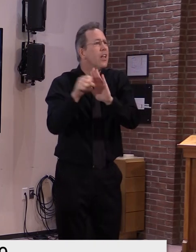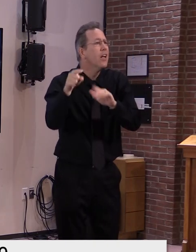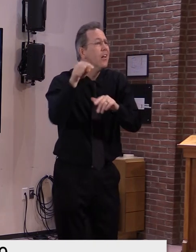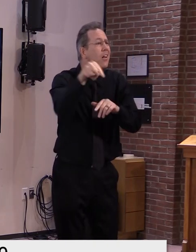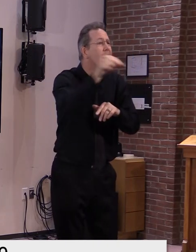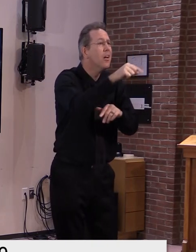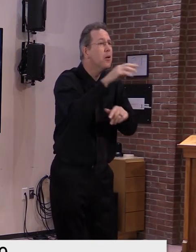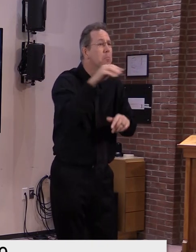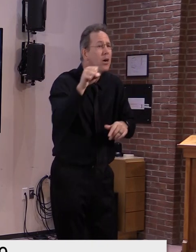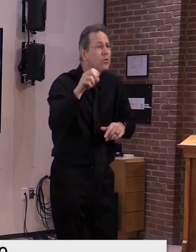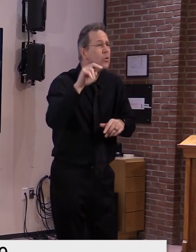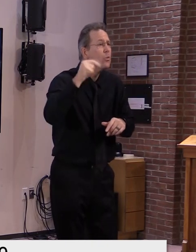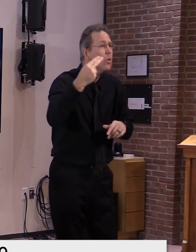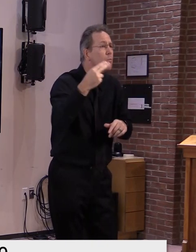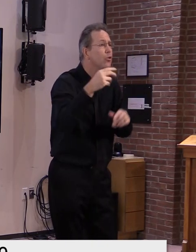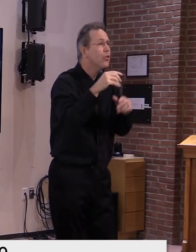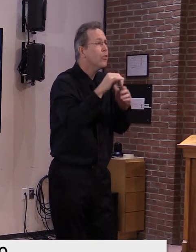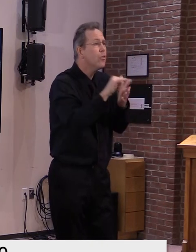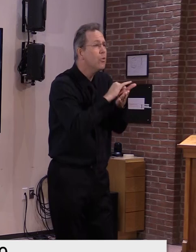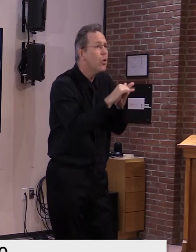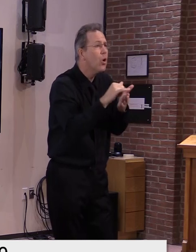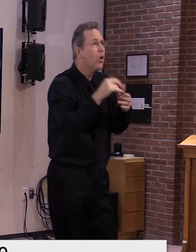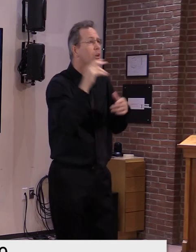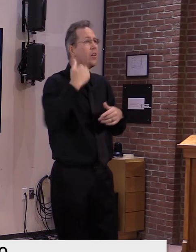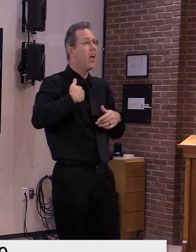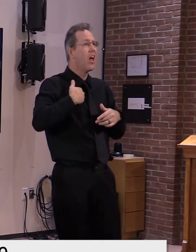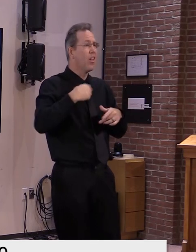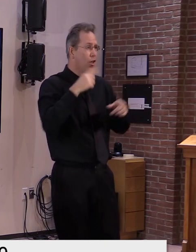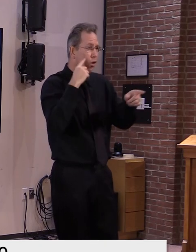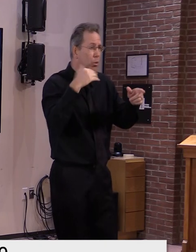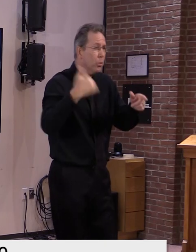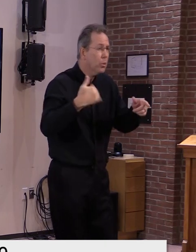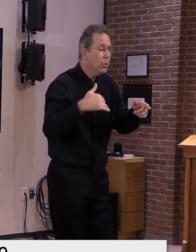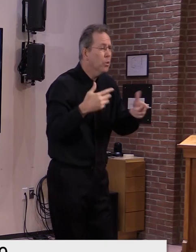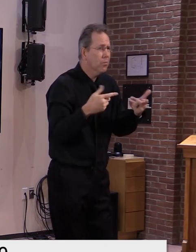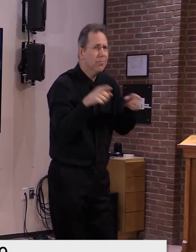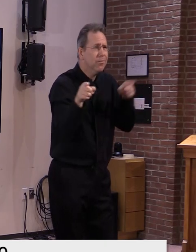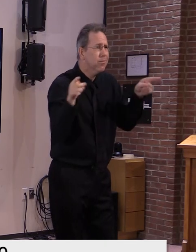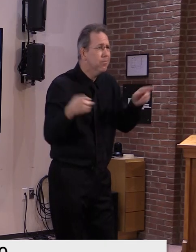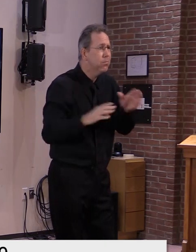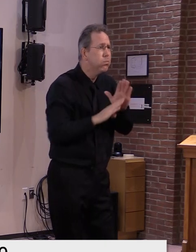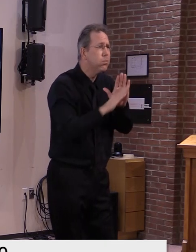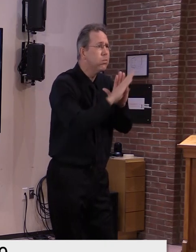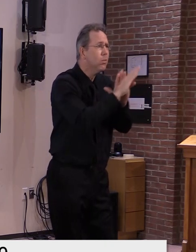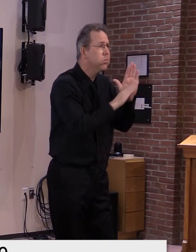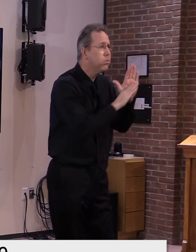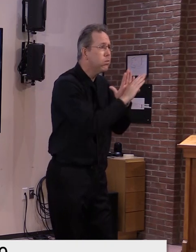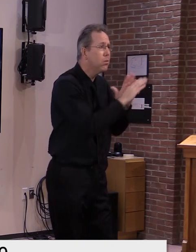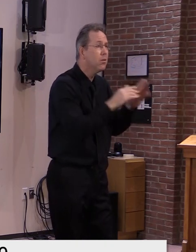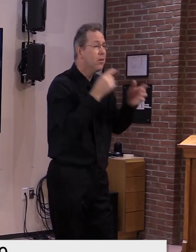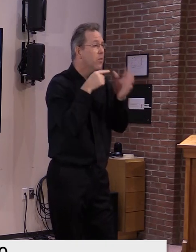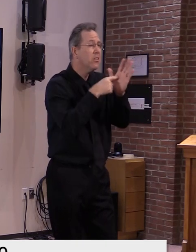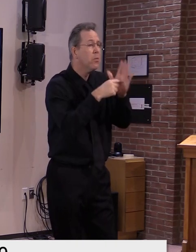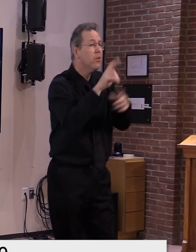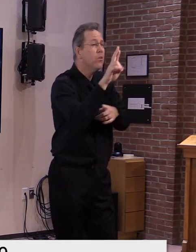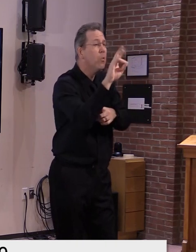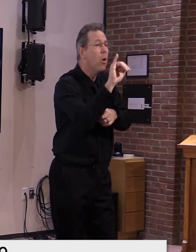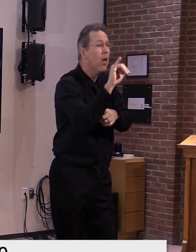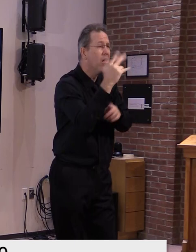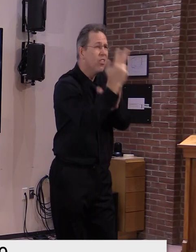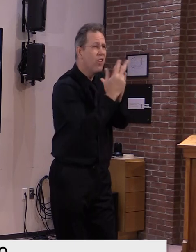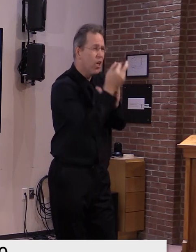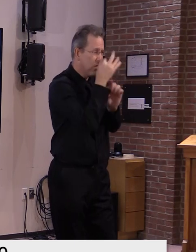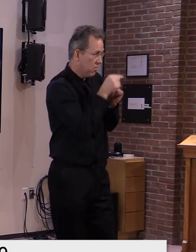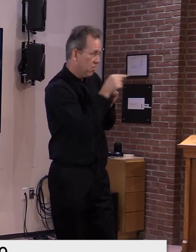Commissioner Pichek this morning, is troubling. Rhode Island, a 3.5-hour drive from